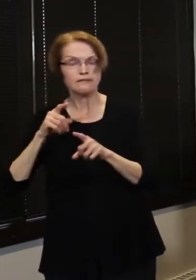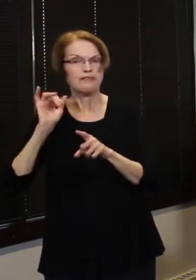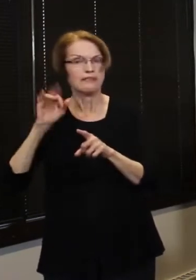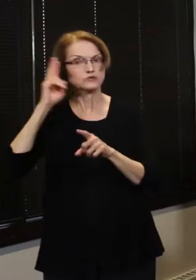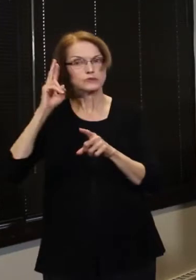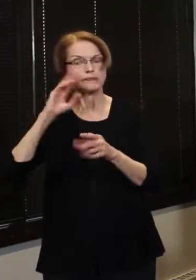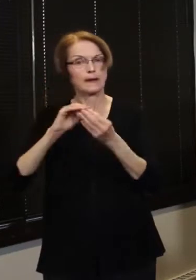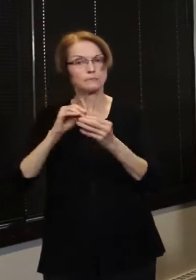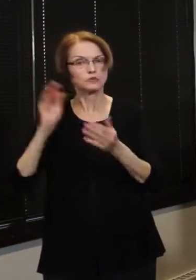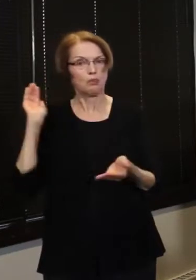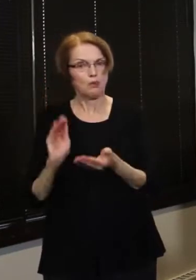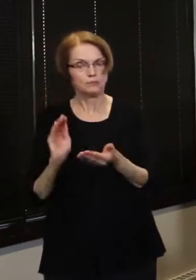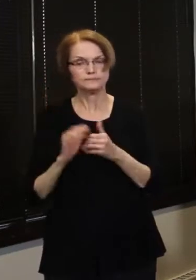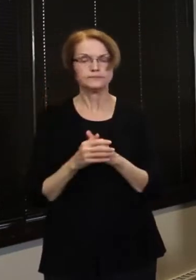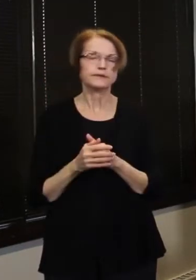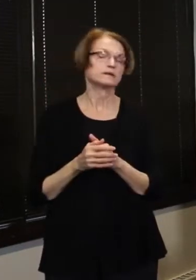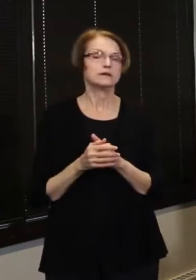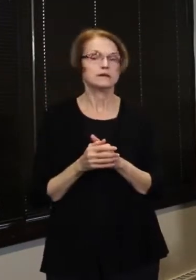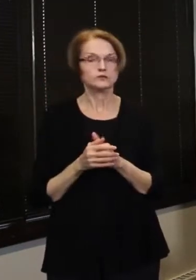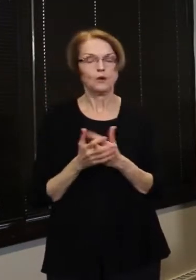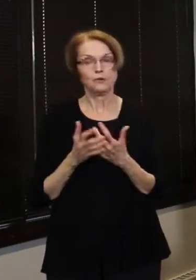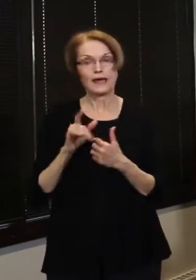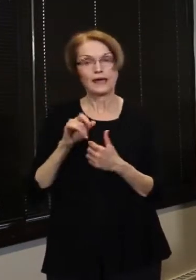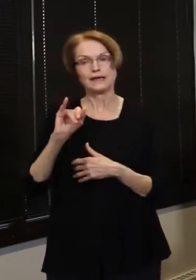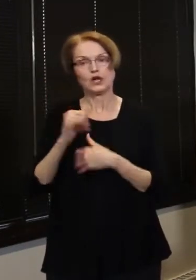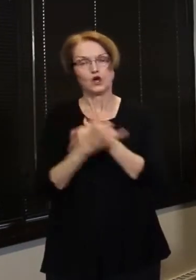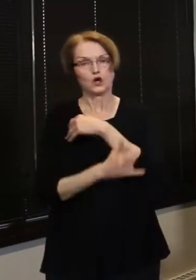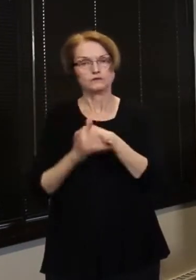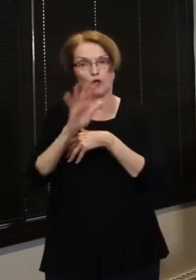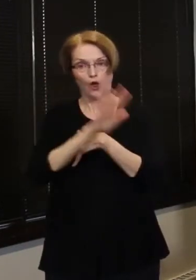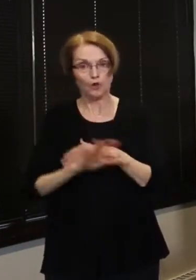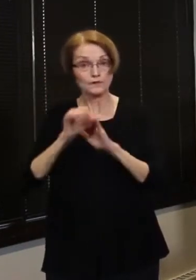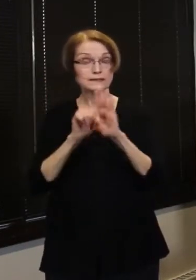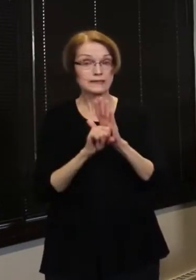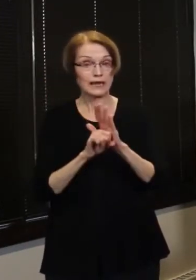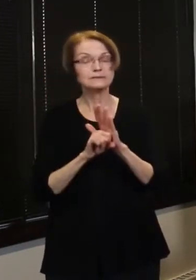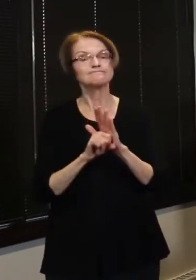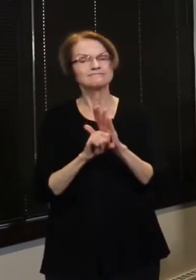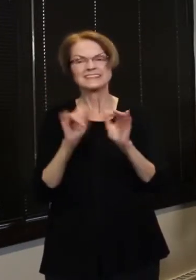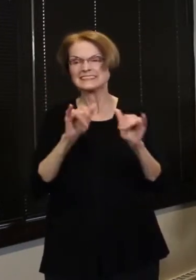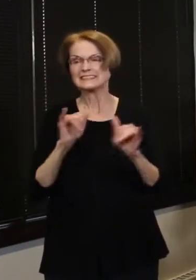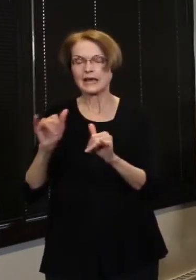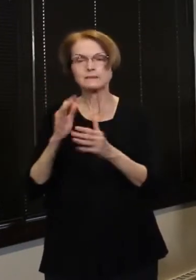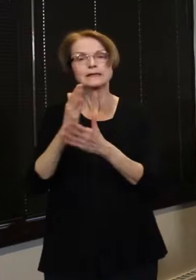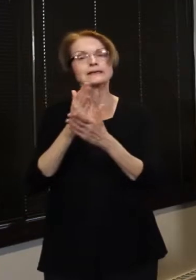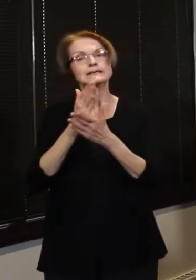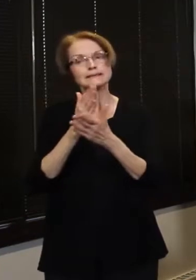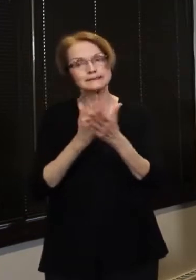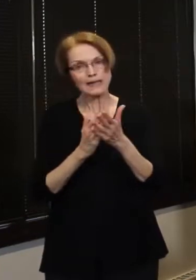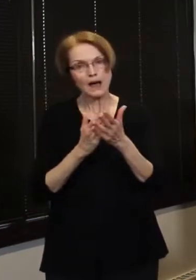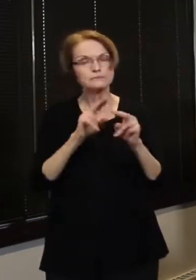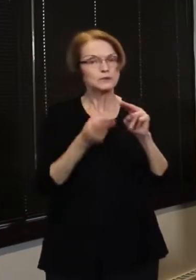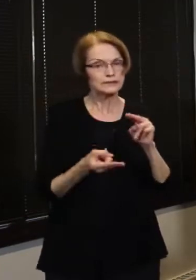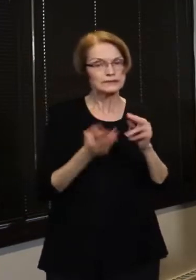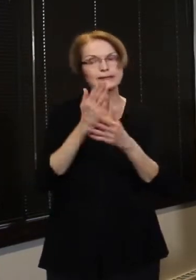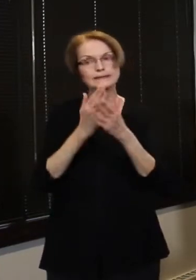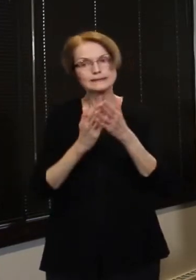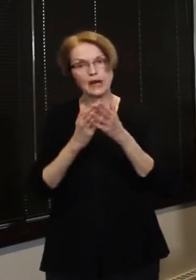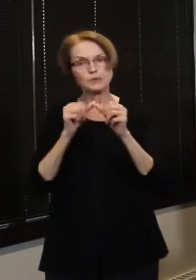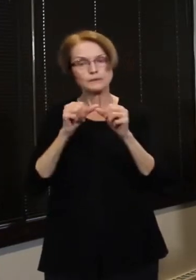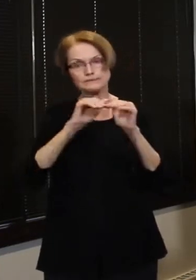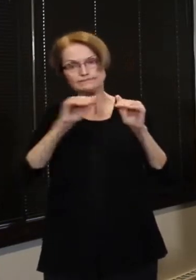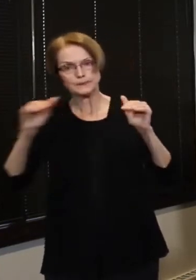same sorts of curves that we're seeing with the decrease in the number of cases. Some are remaining a little bit higher than others.